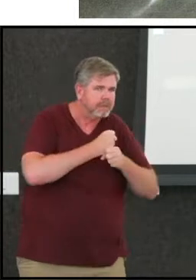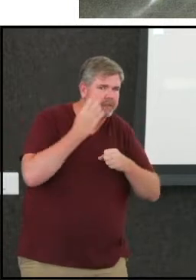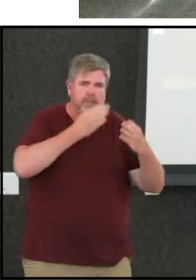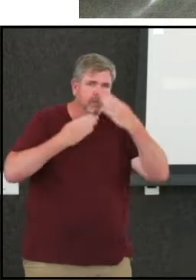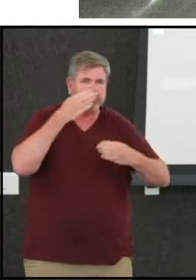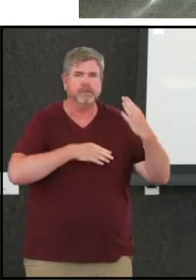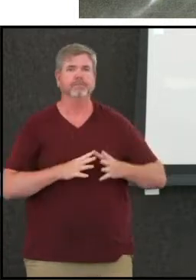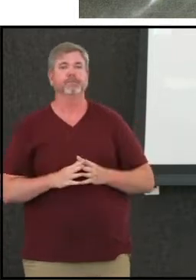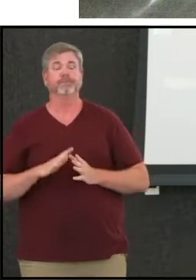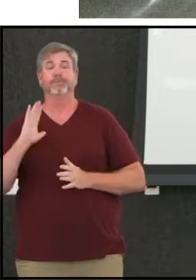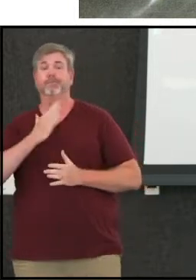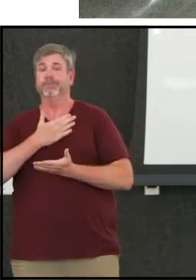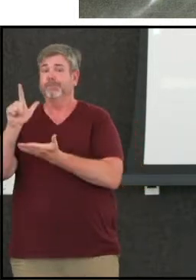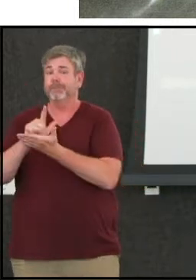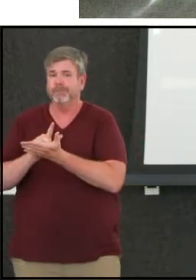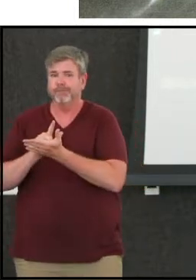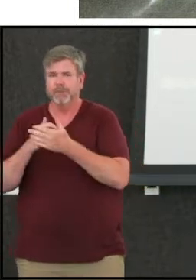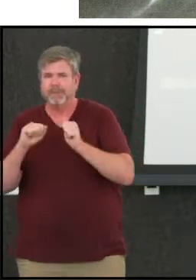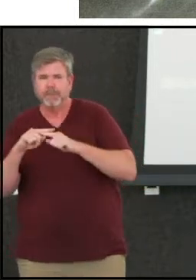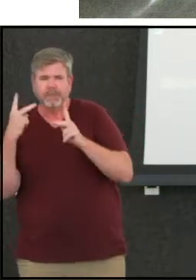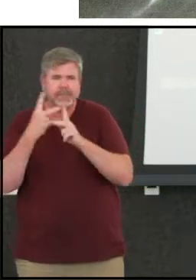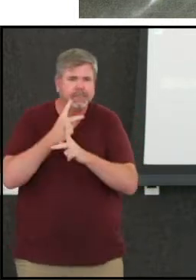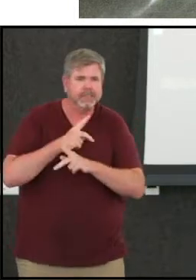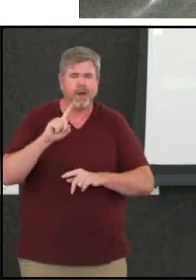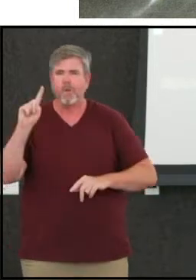where they are coming from, but we're definitely getting produced in